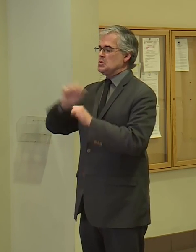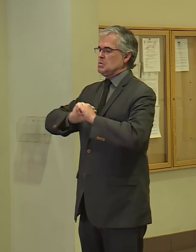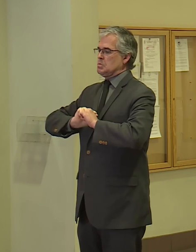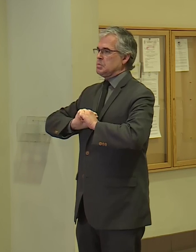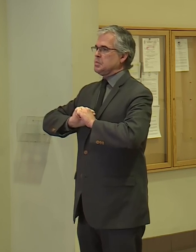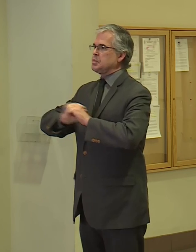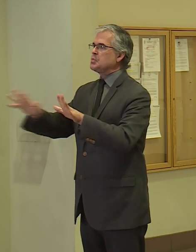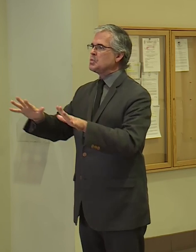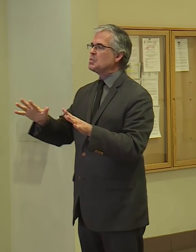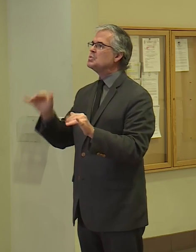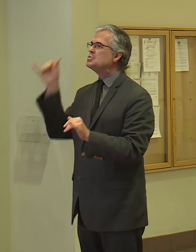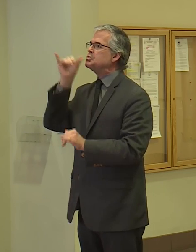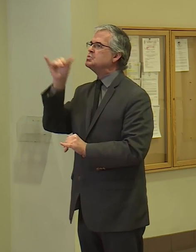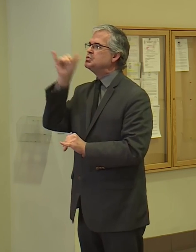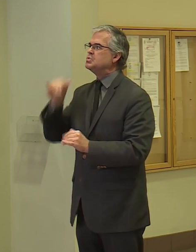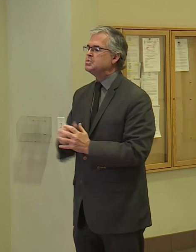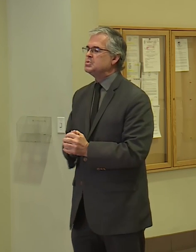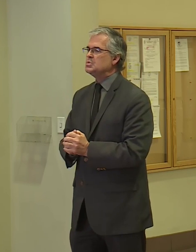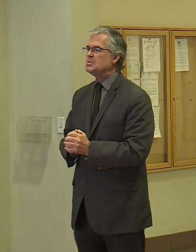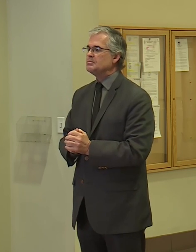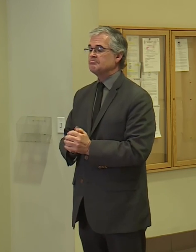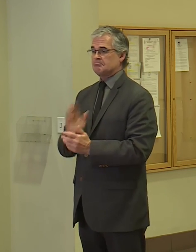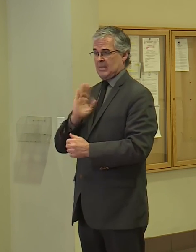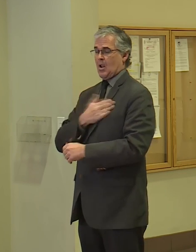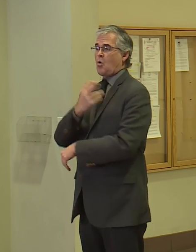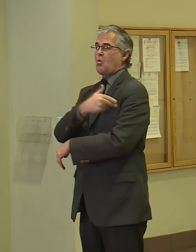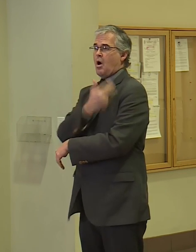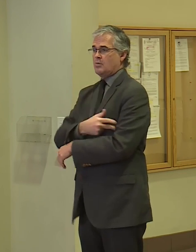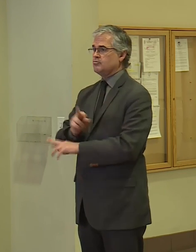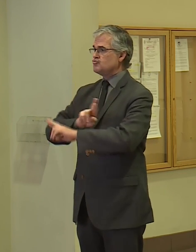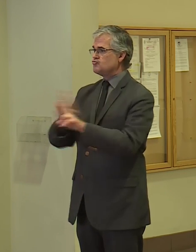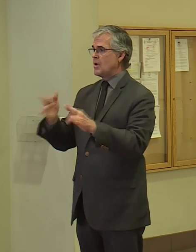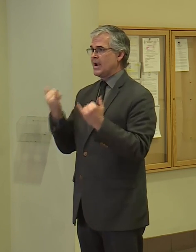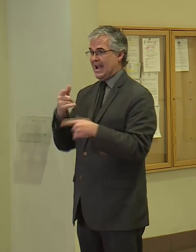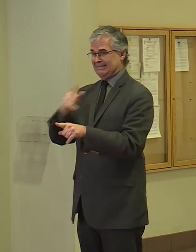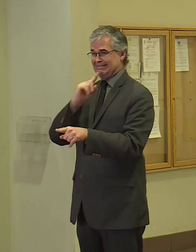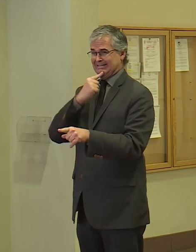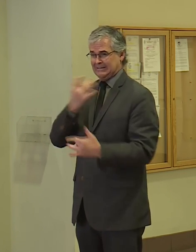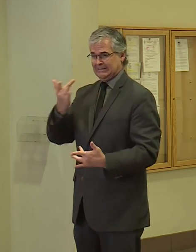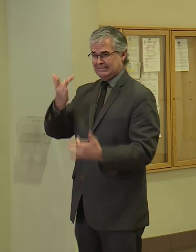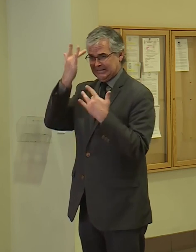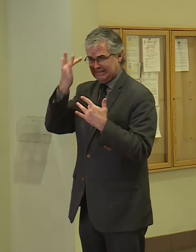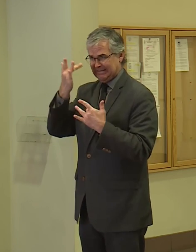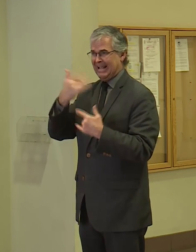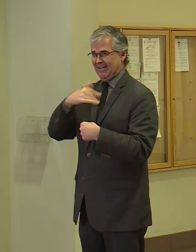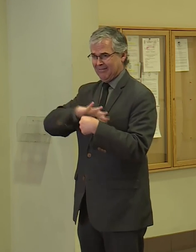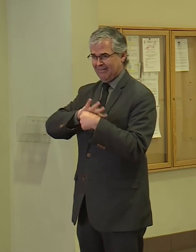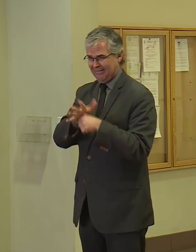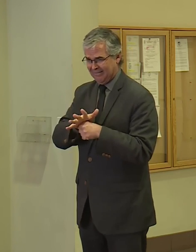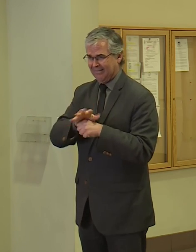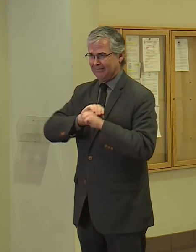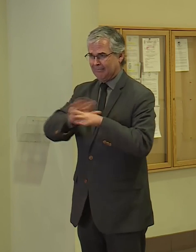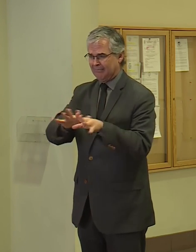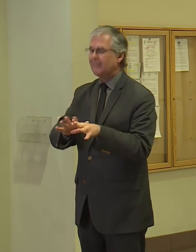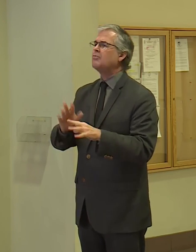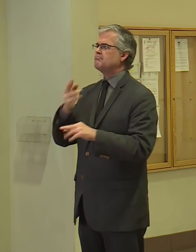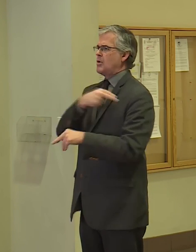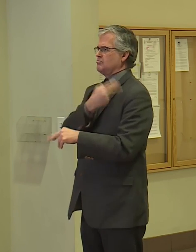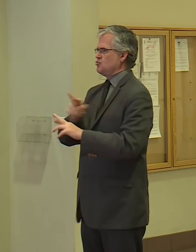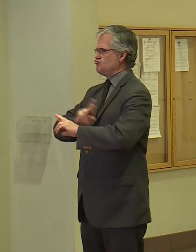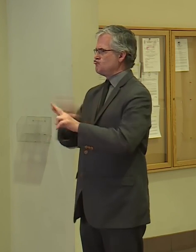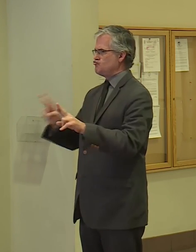our hospitals are prepared right now to help those most critically affected by this virus and in fact 80 percent of